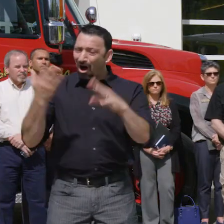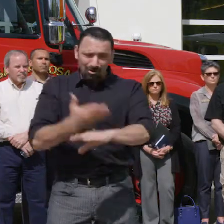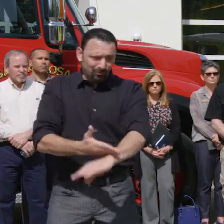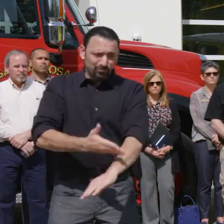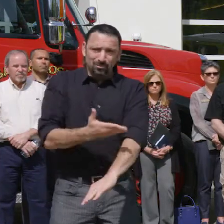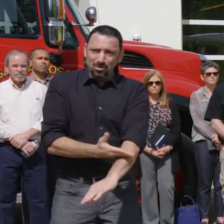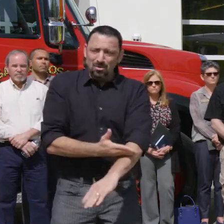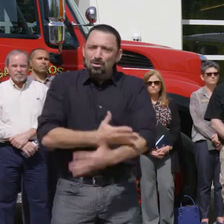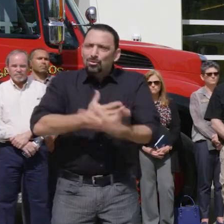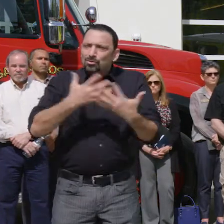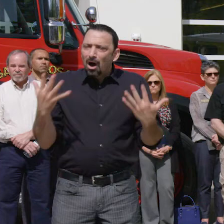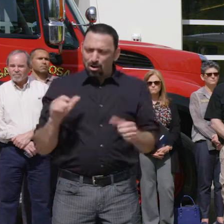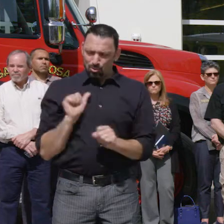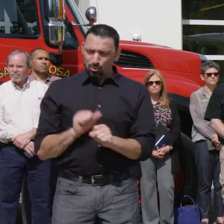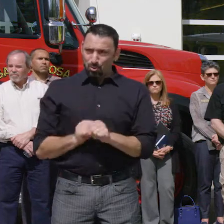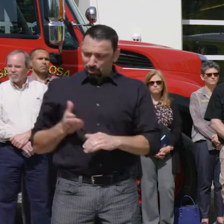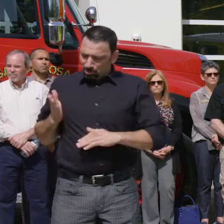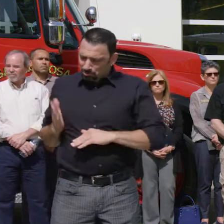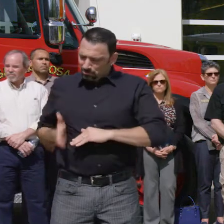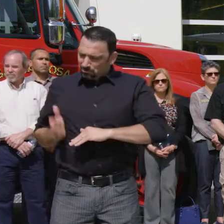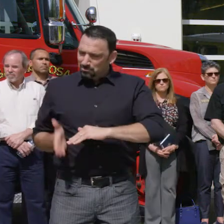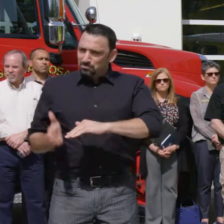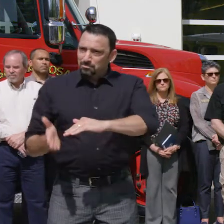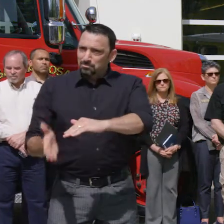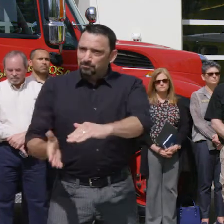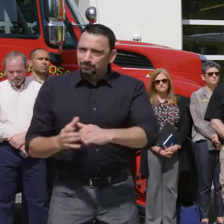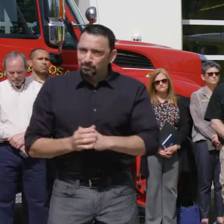major advances in the debris removal.